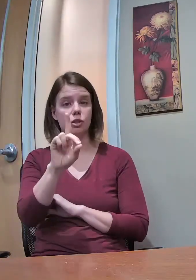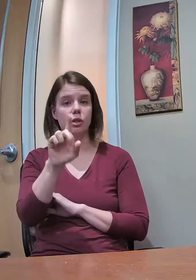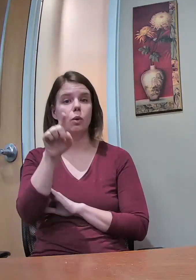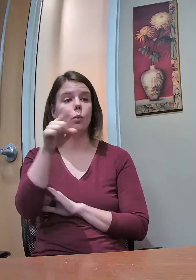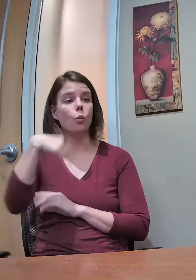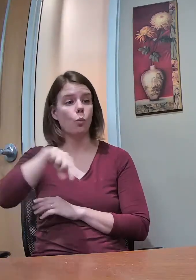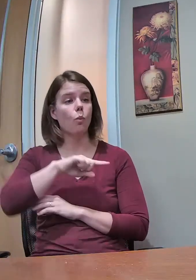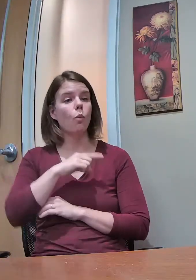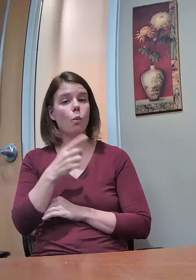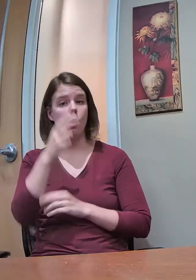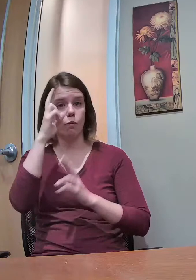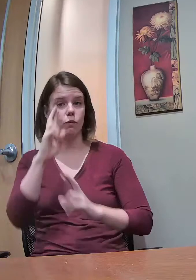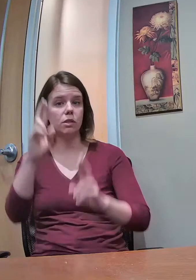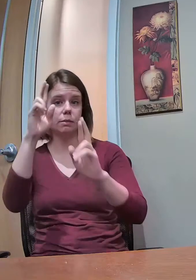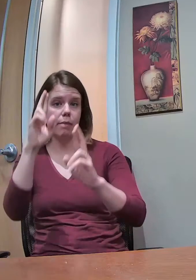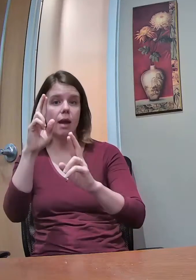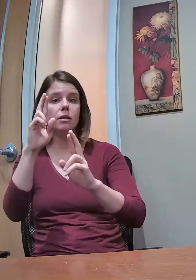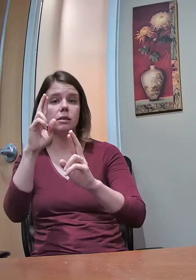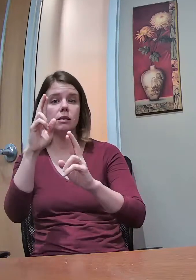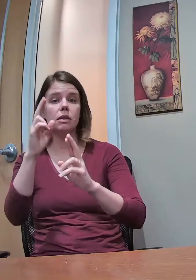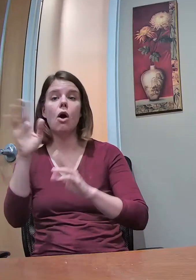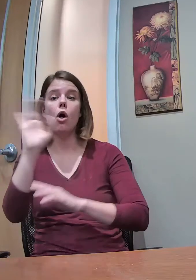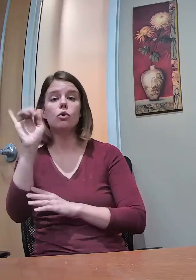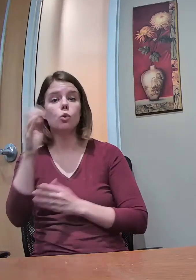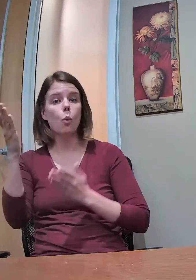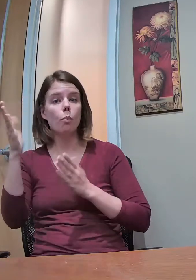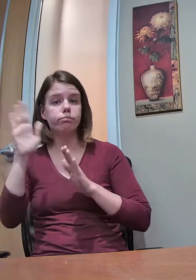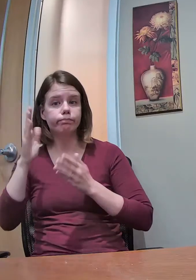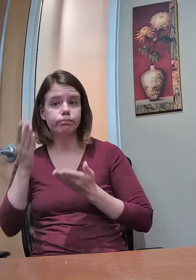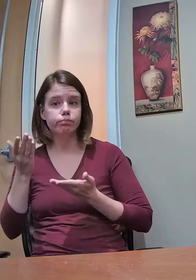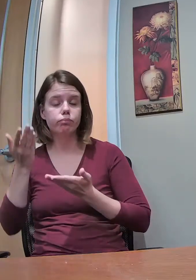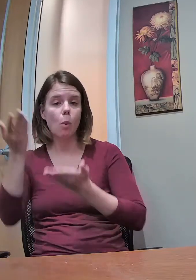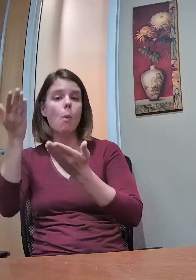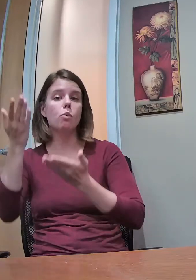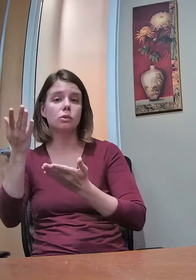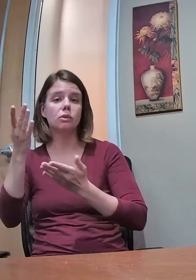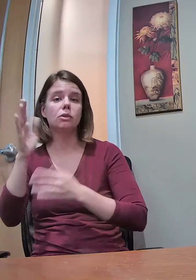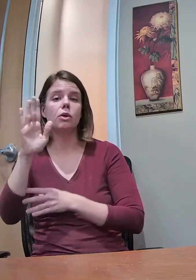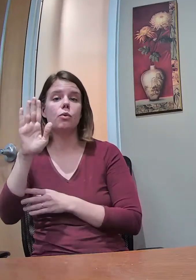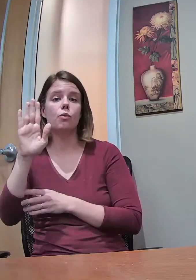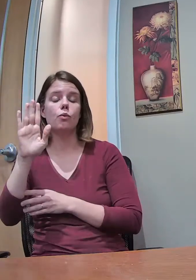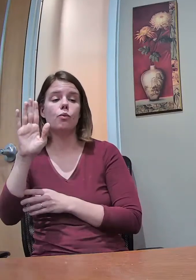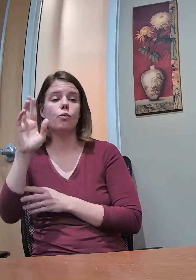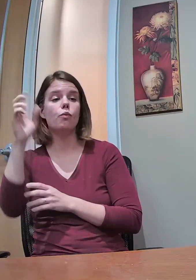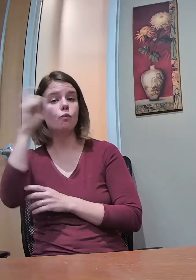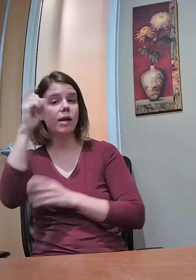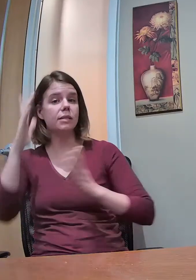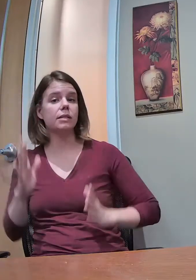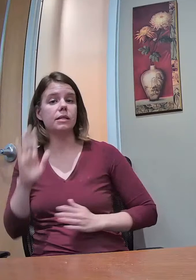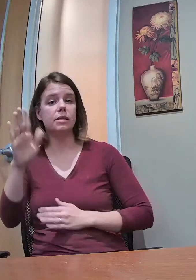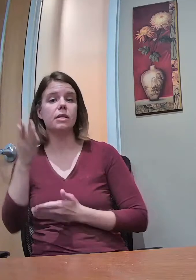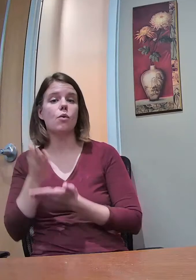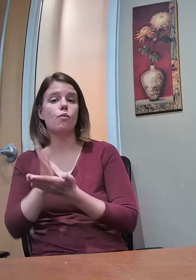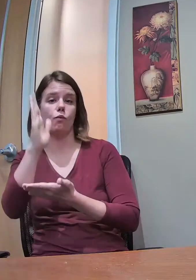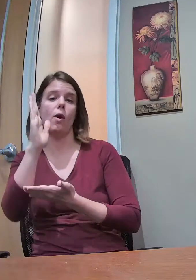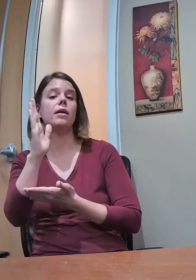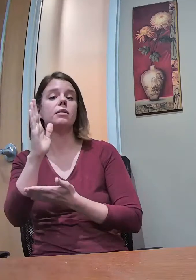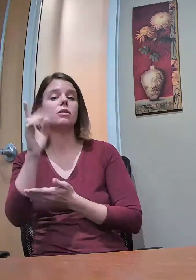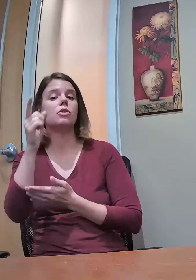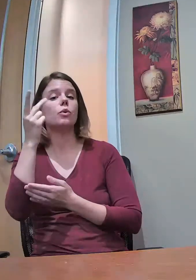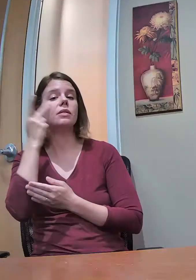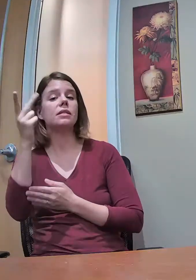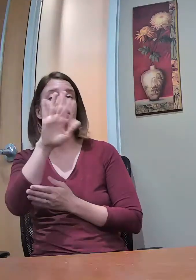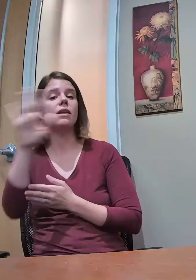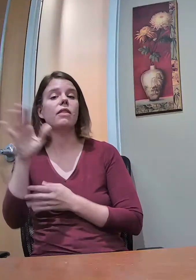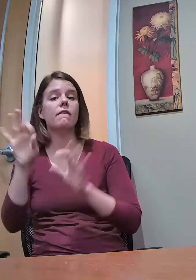promotes a resident's right to receive visitors. BRHD will provide for residents to see visitors in accordance with the Directive